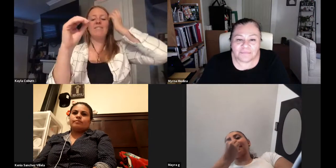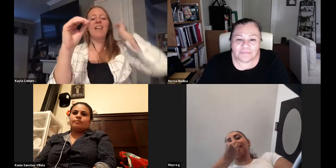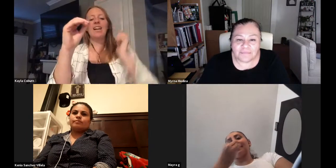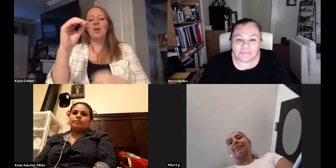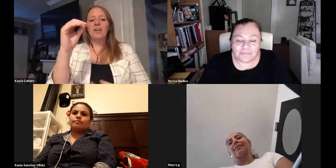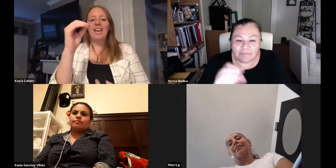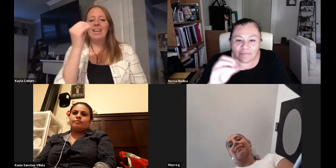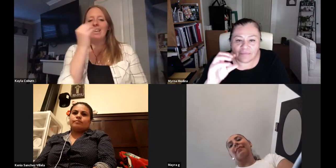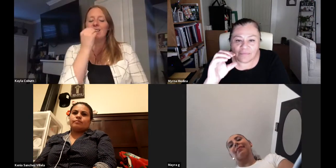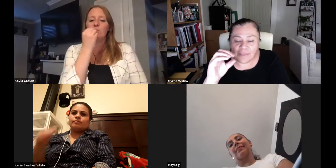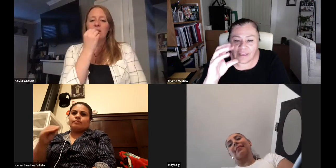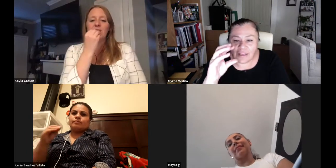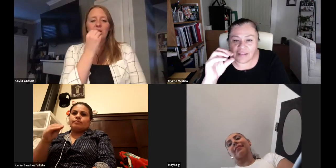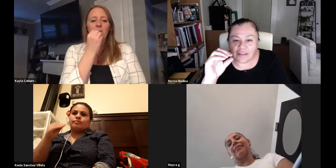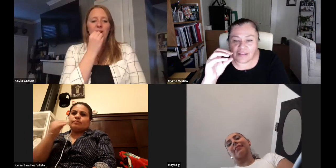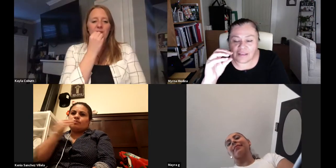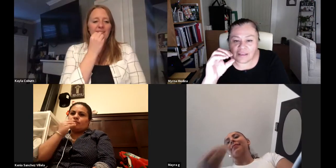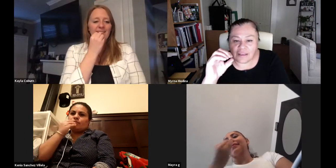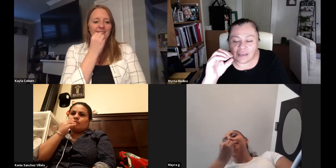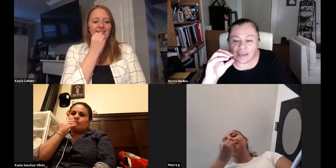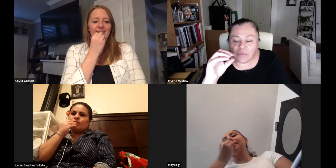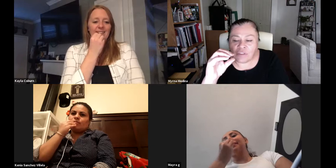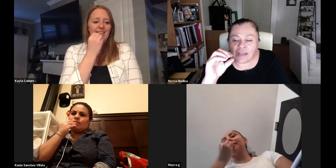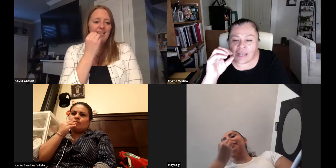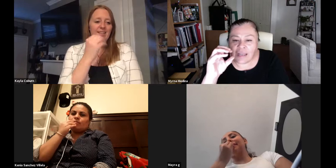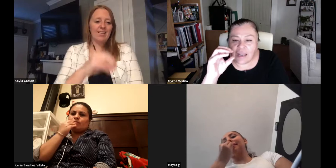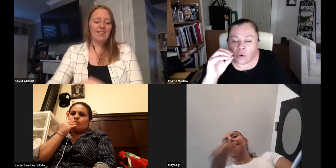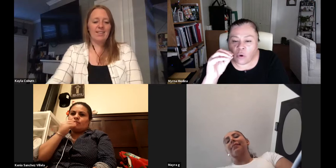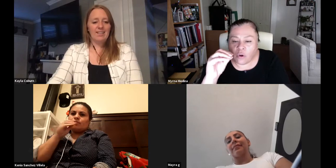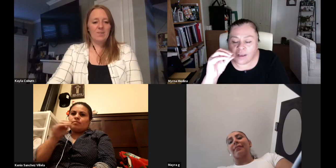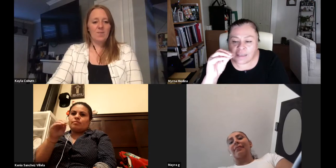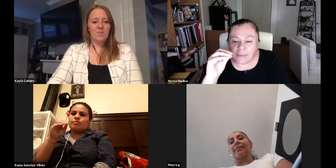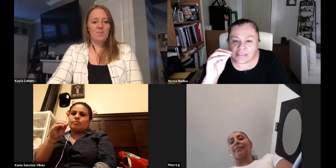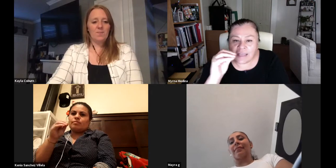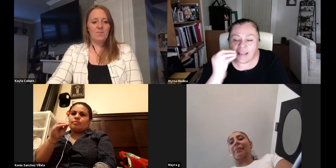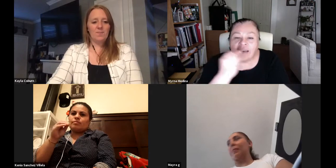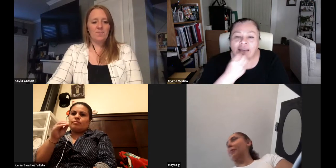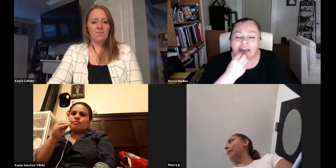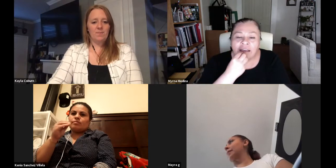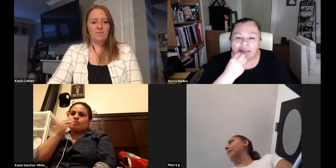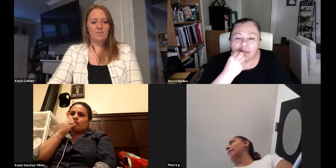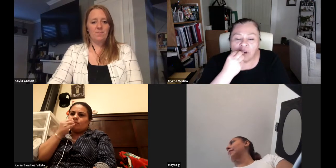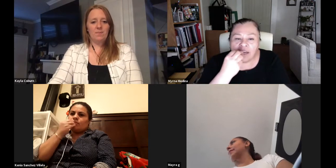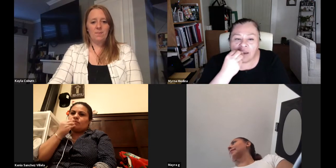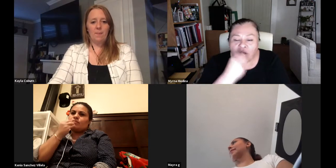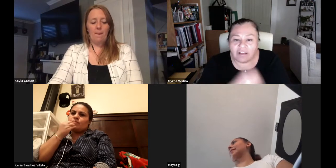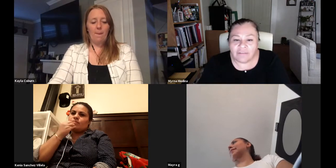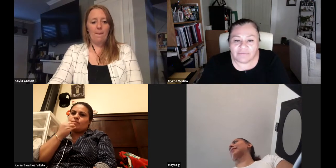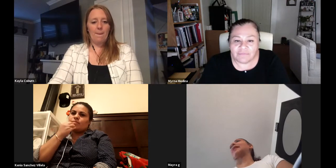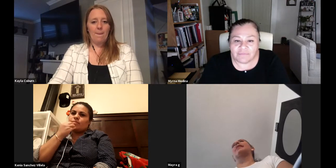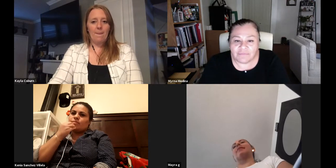use that flat O again and you put it to your mouth. Usan la O así aplastada y la ponen en la